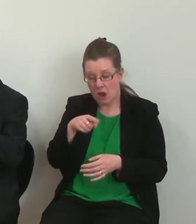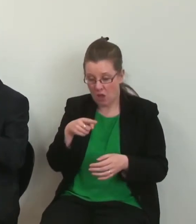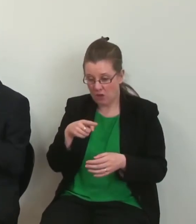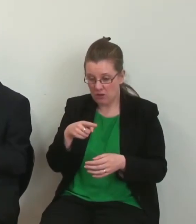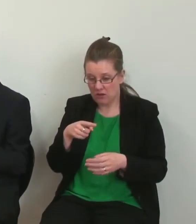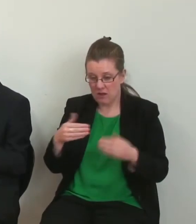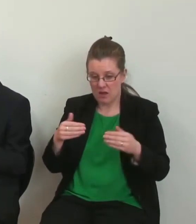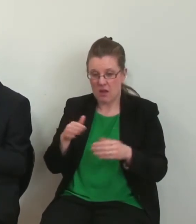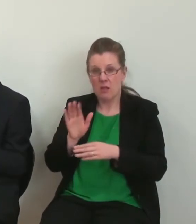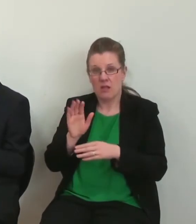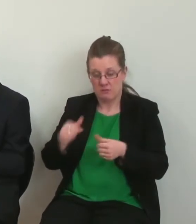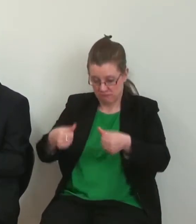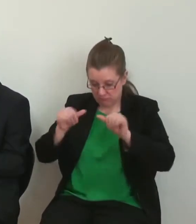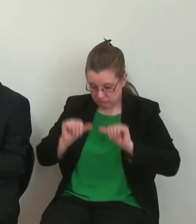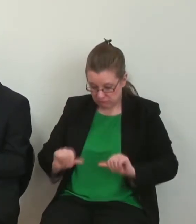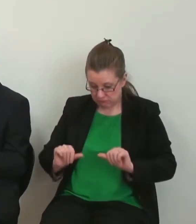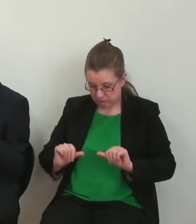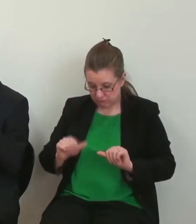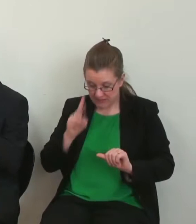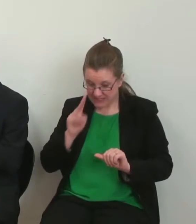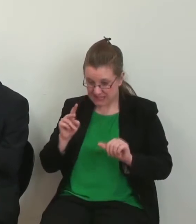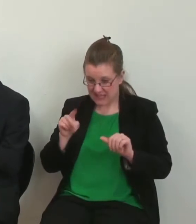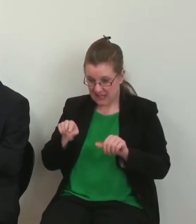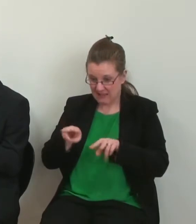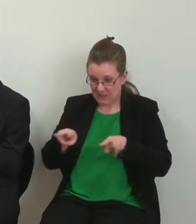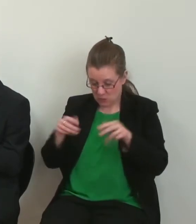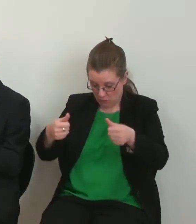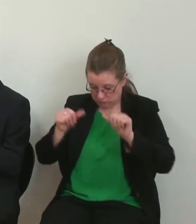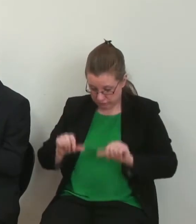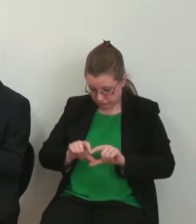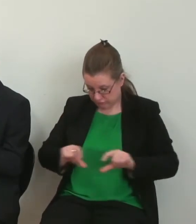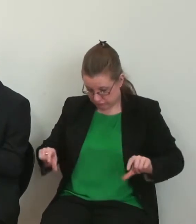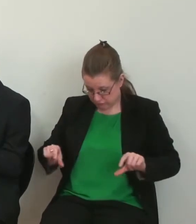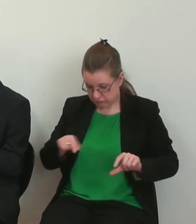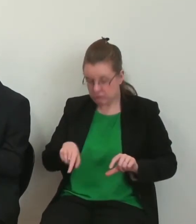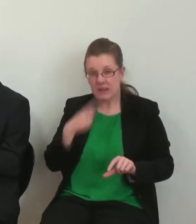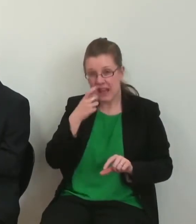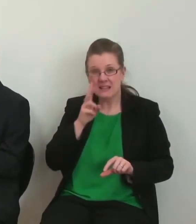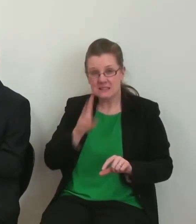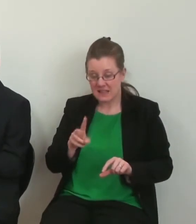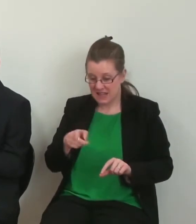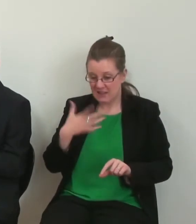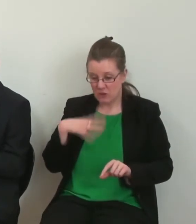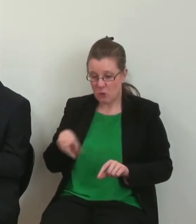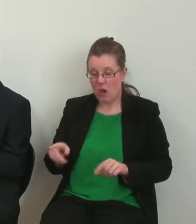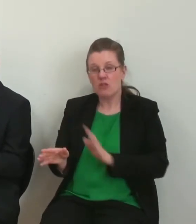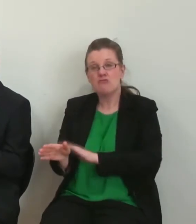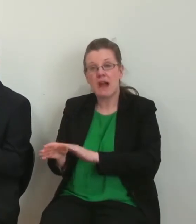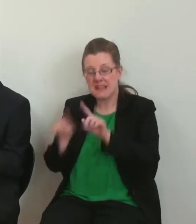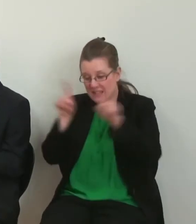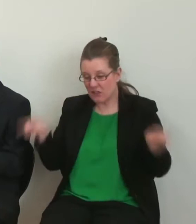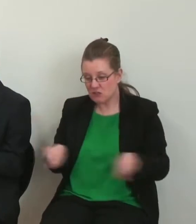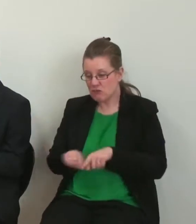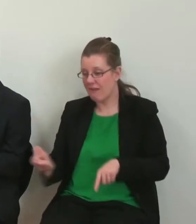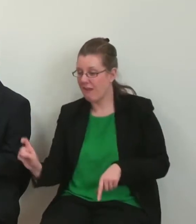below the player, where you can see us, and you'll see the rest of the program. If you want the wider program, just go to the right-hand side of the screen